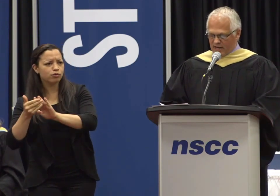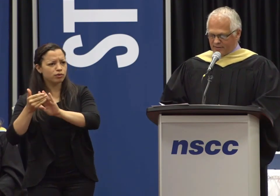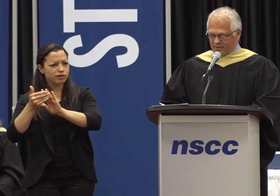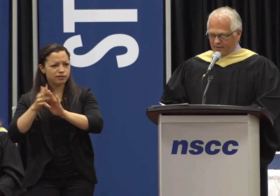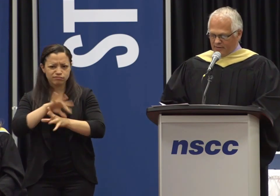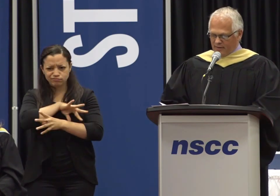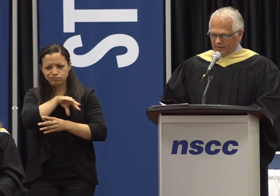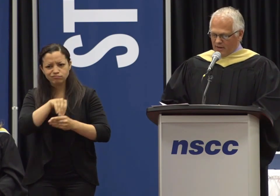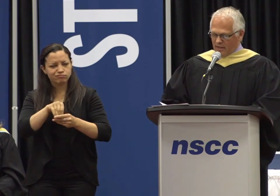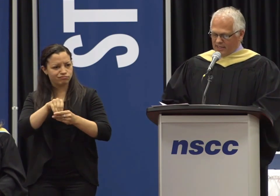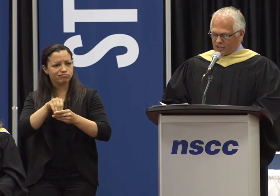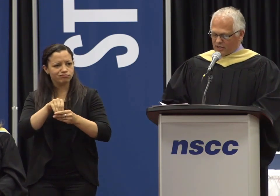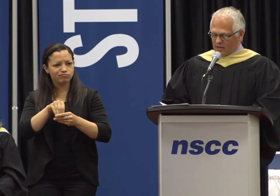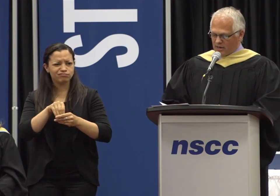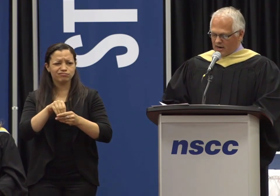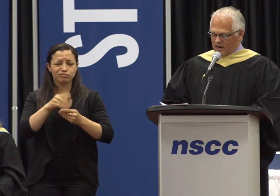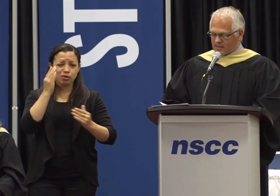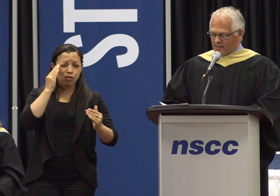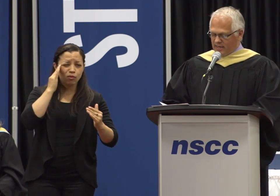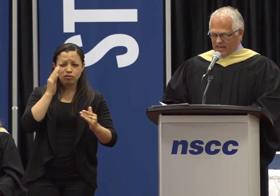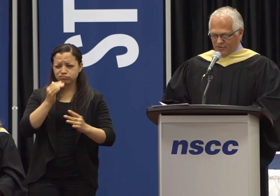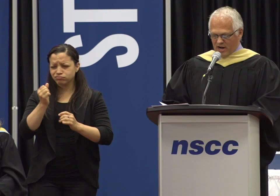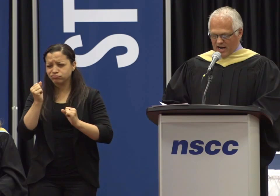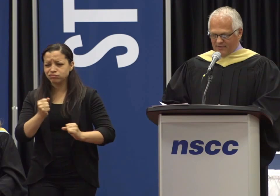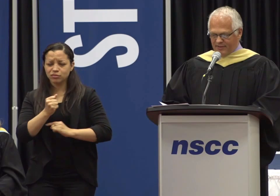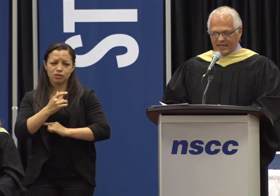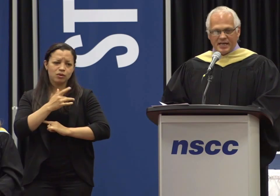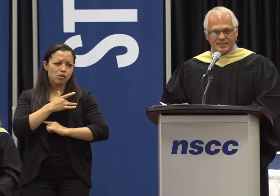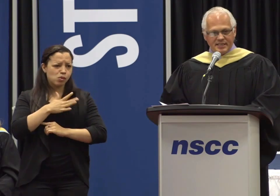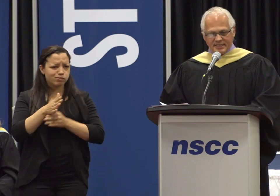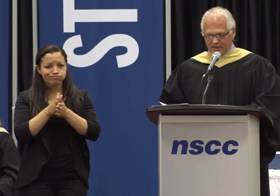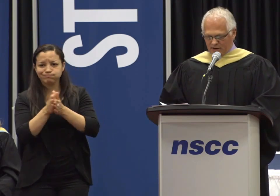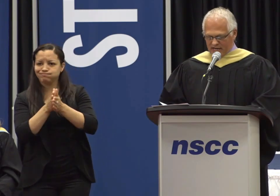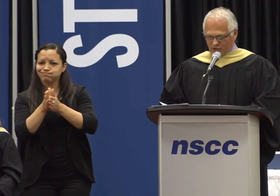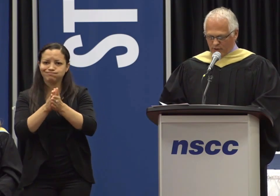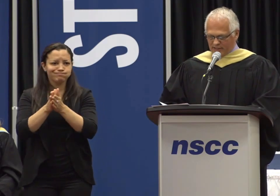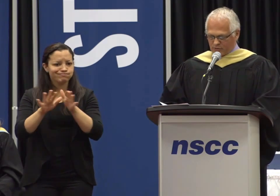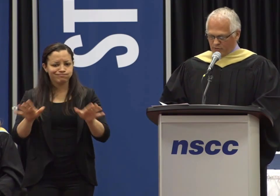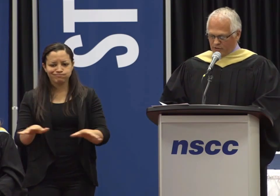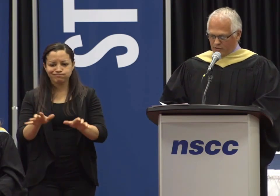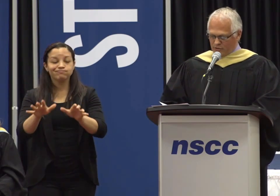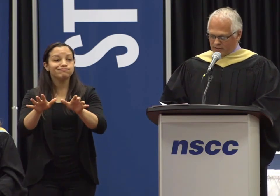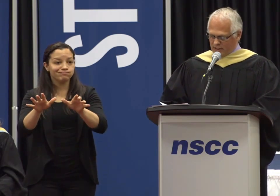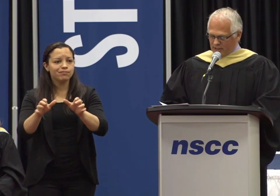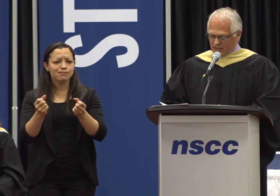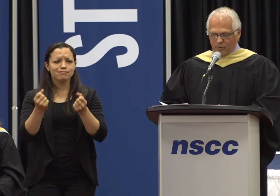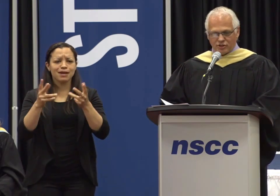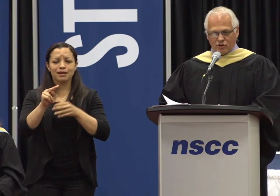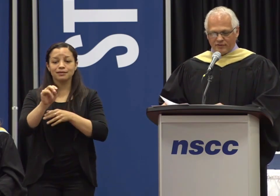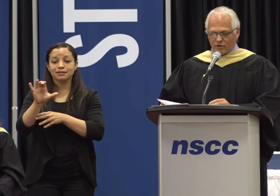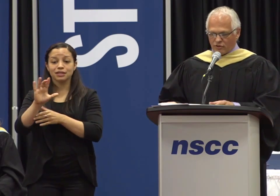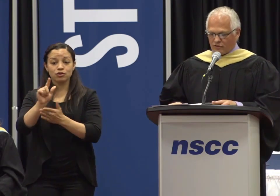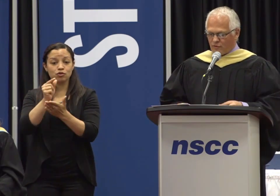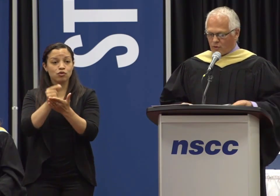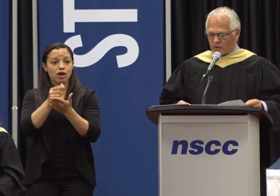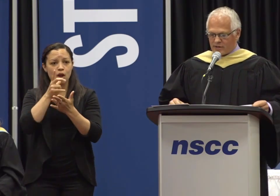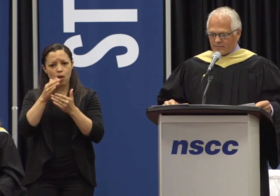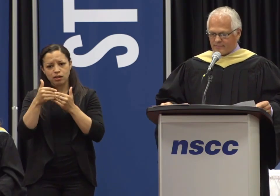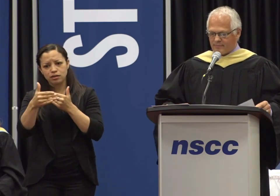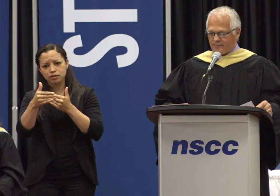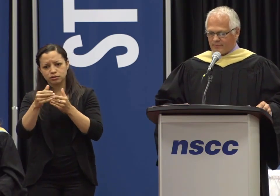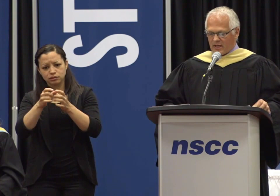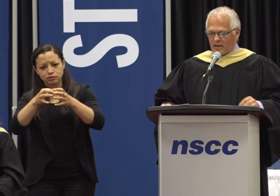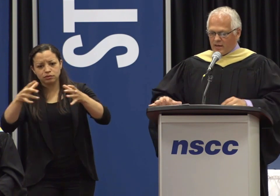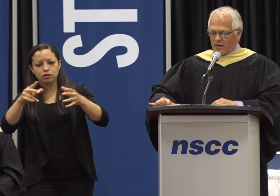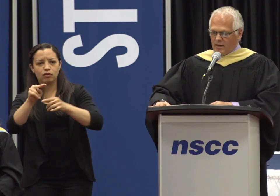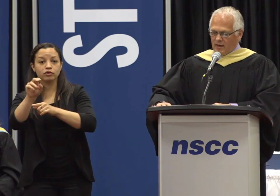the strength, knowledge, heart, and drive that NSCC graduates will use to push Nova Scotia forward.